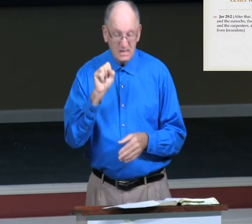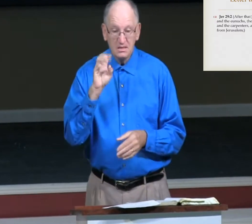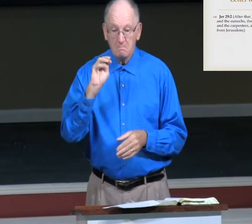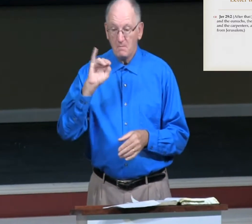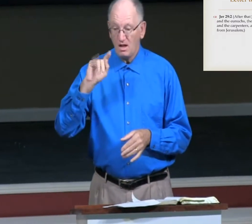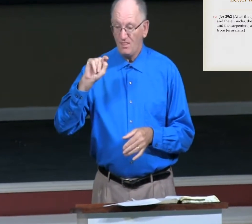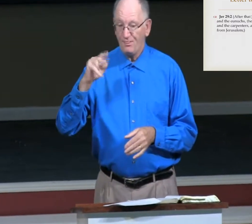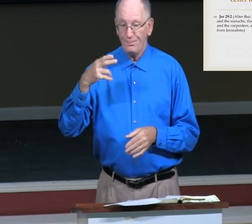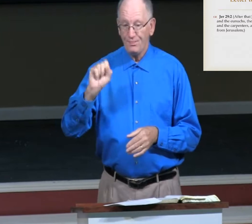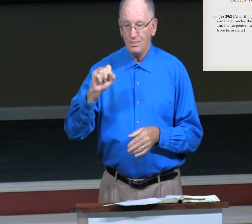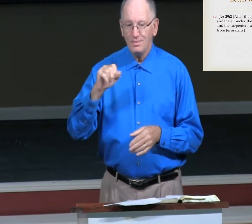Jerusalem.